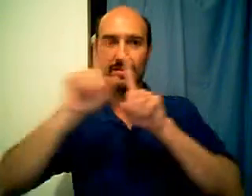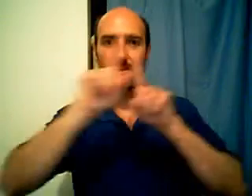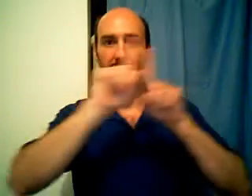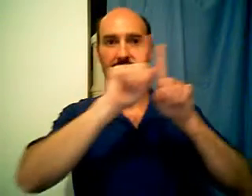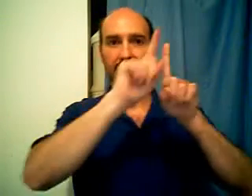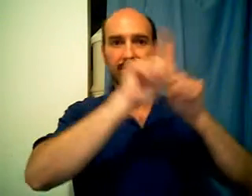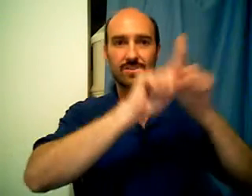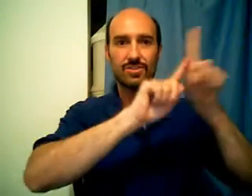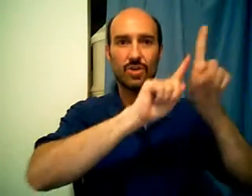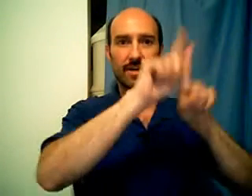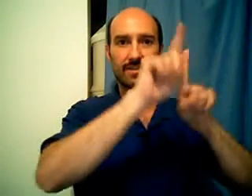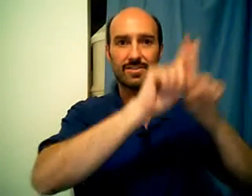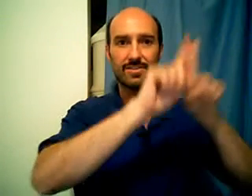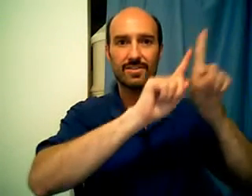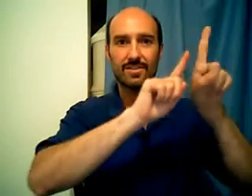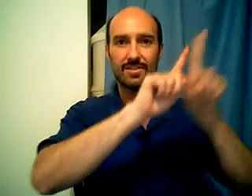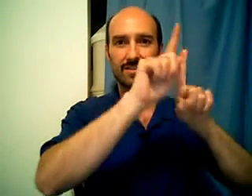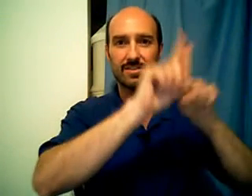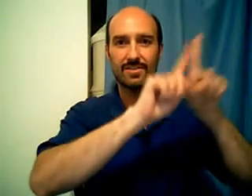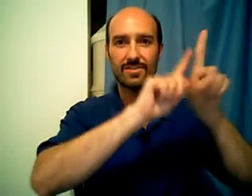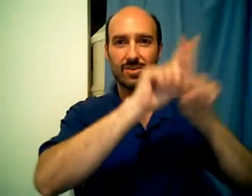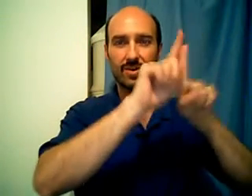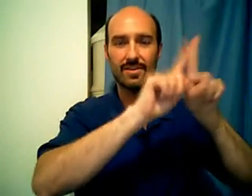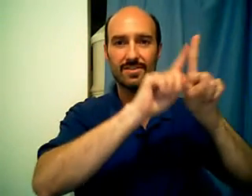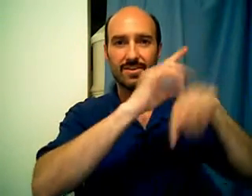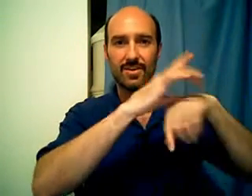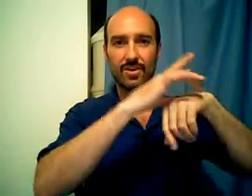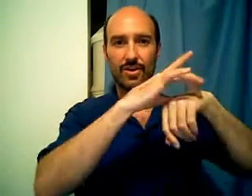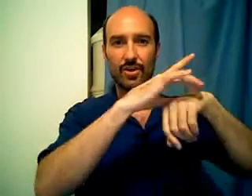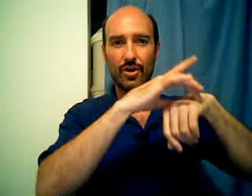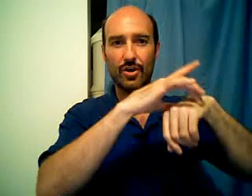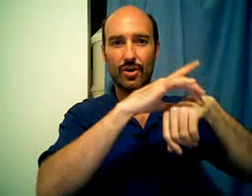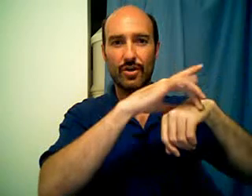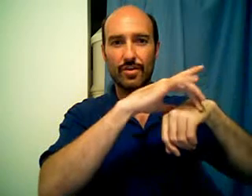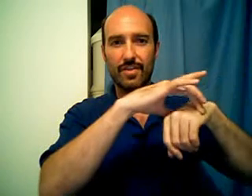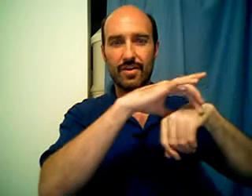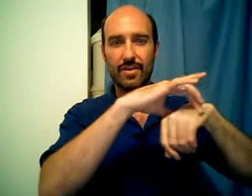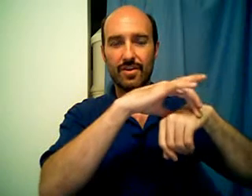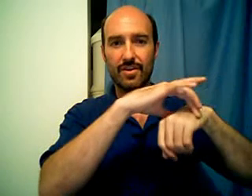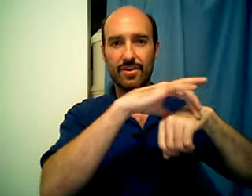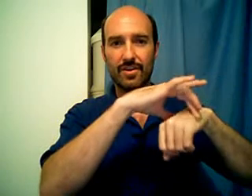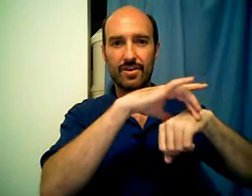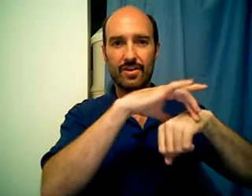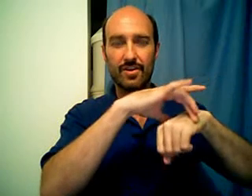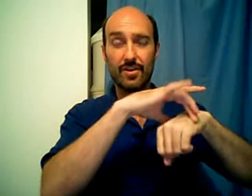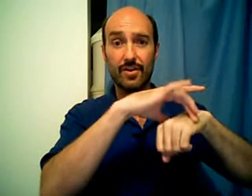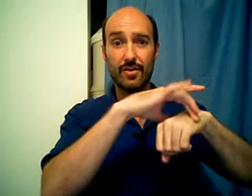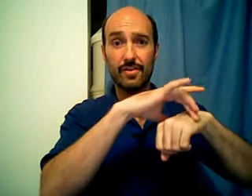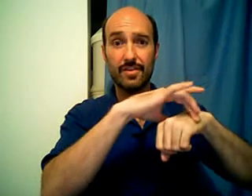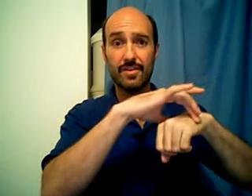the stars, stars, earth, earth,